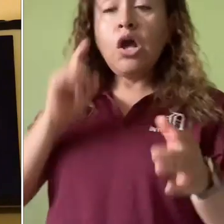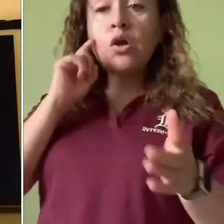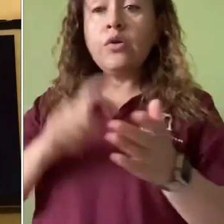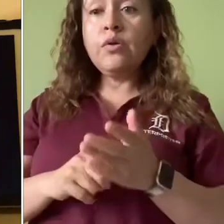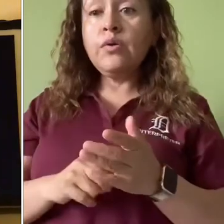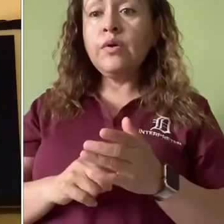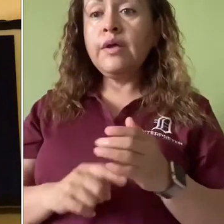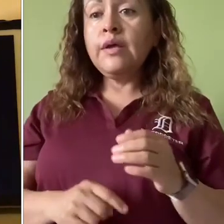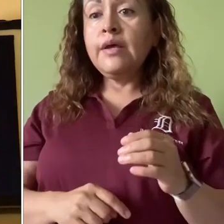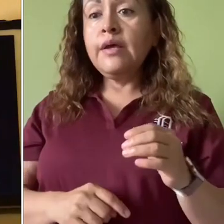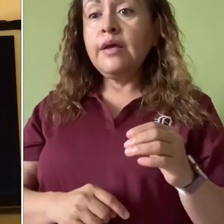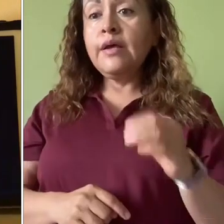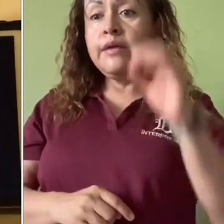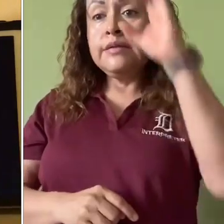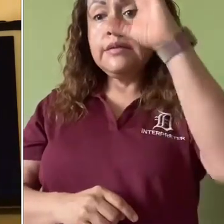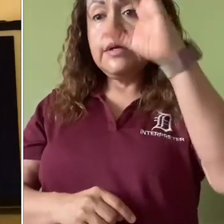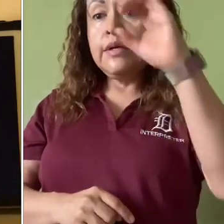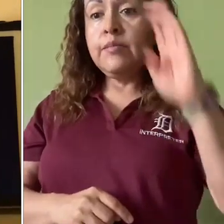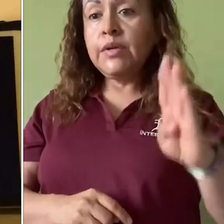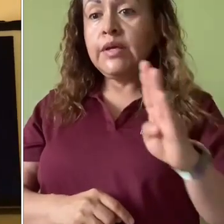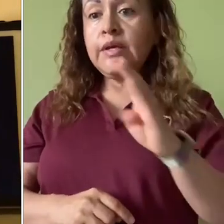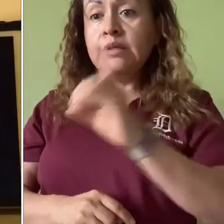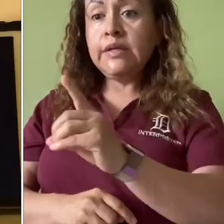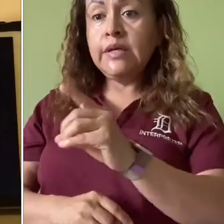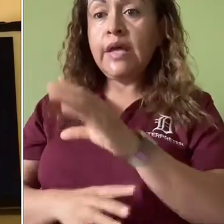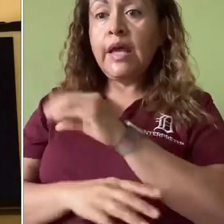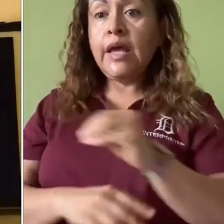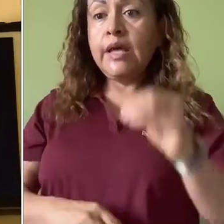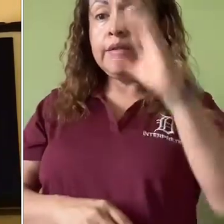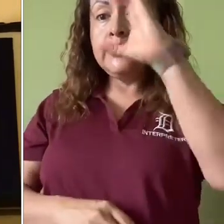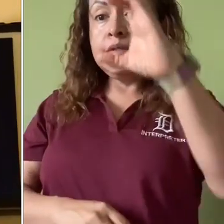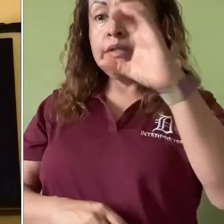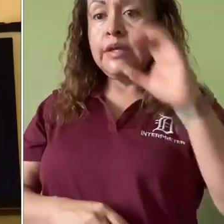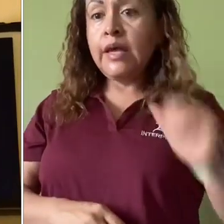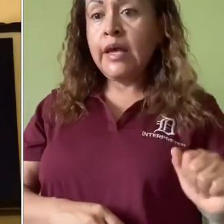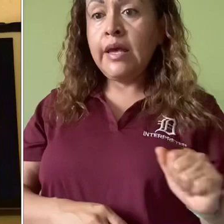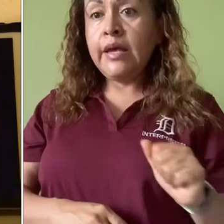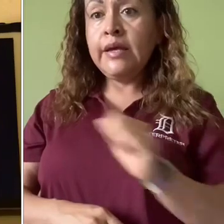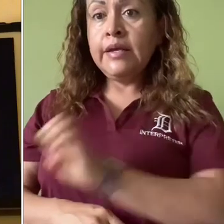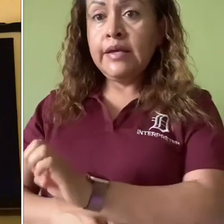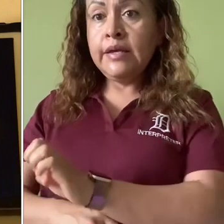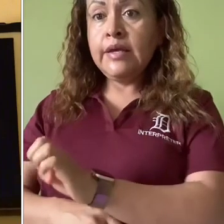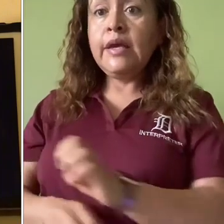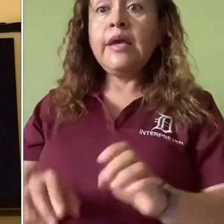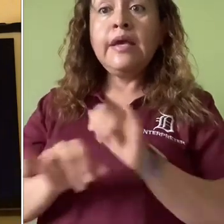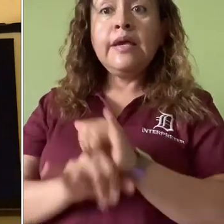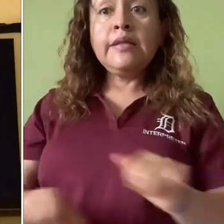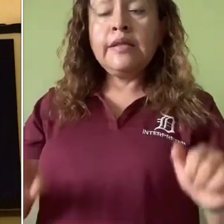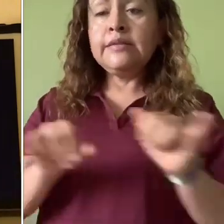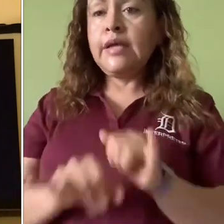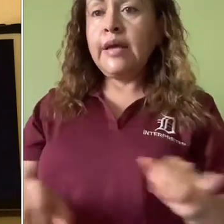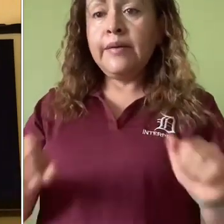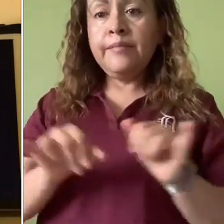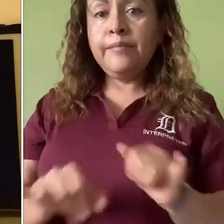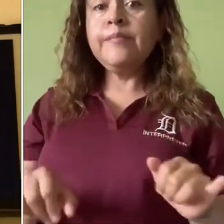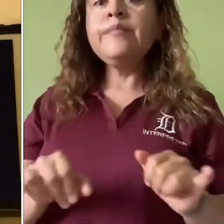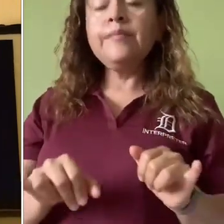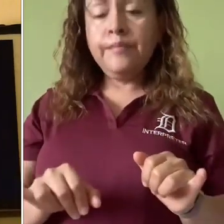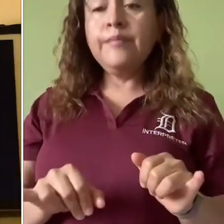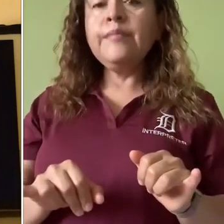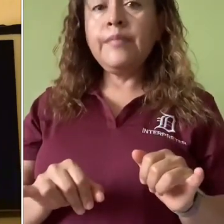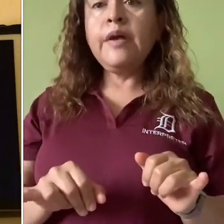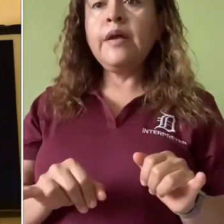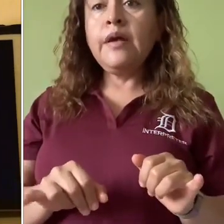looking at triangle CBD and triangle CAE, they both share this angle up here. they both share